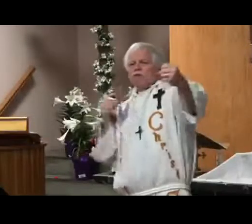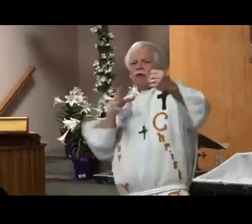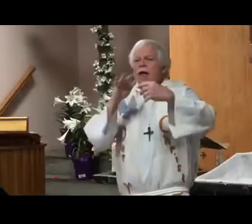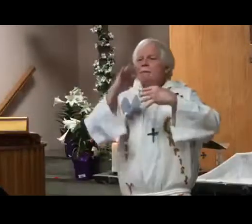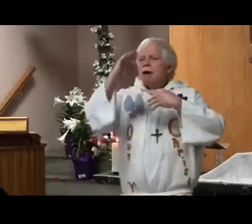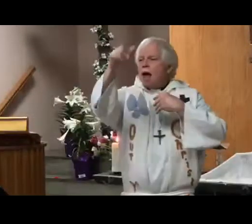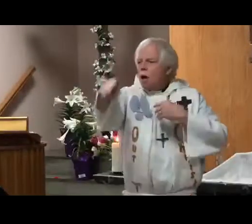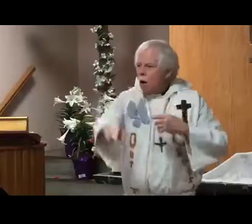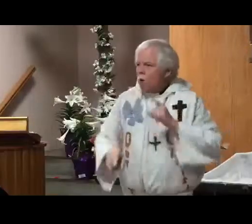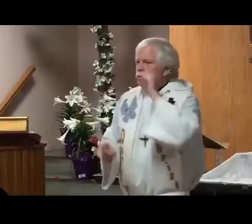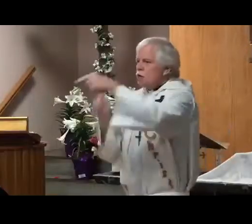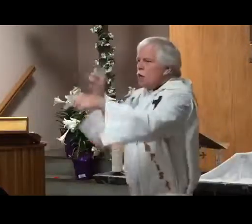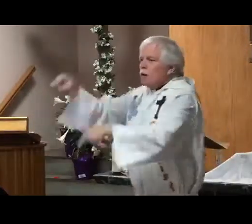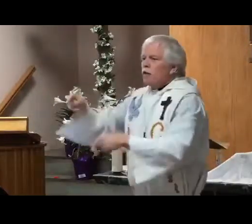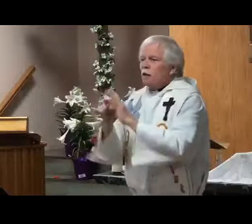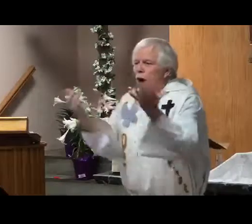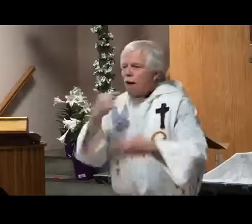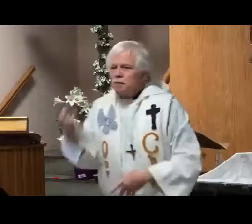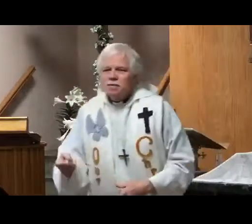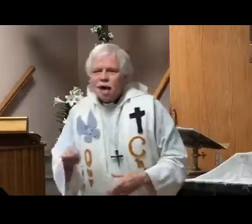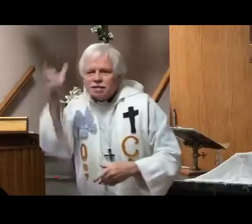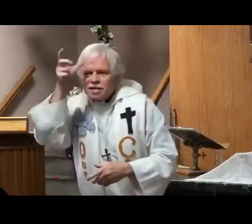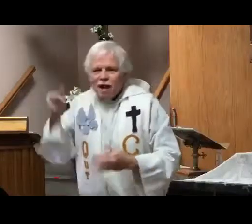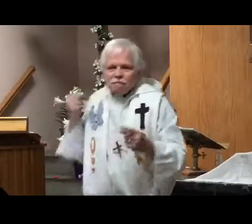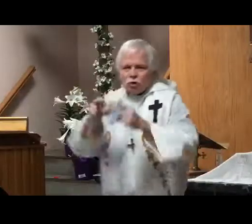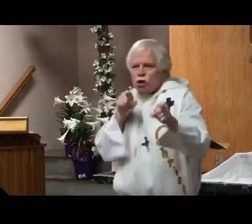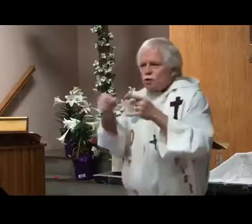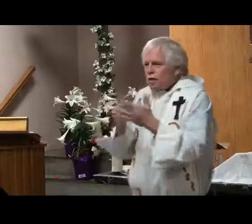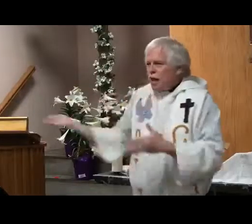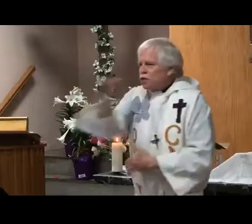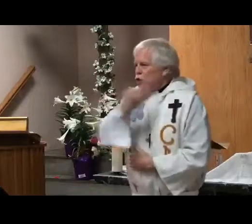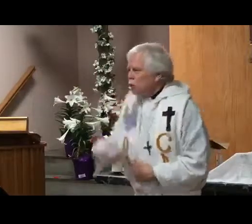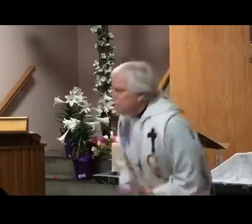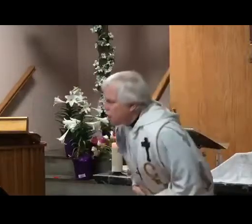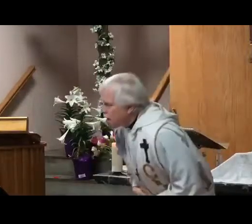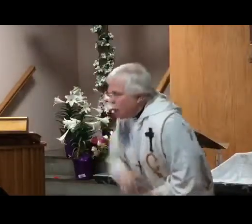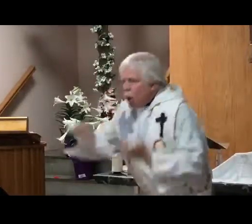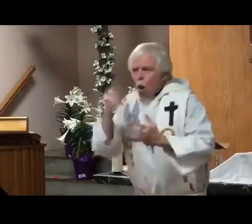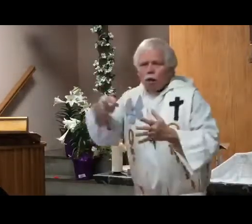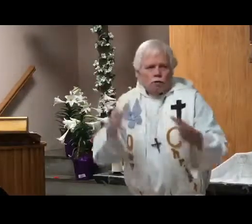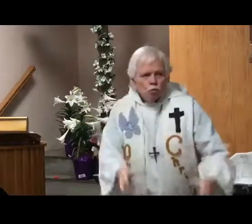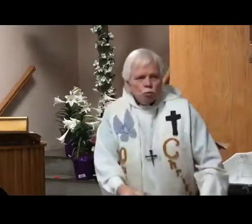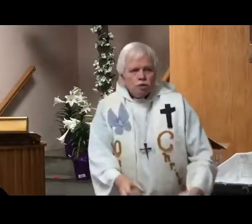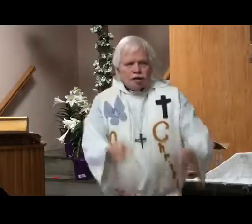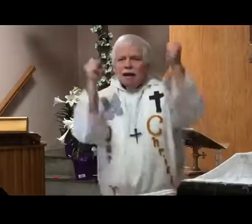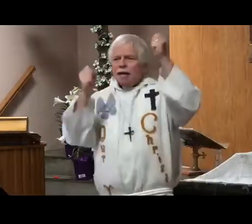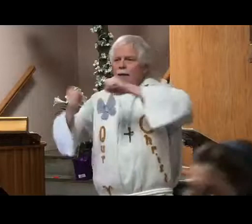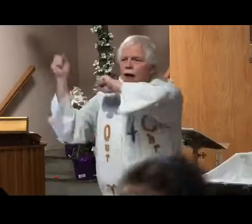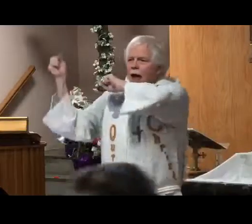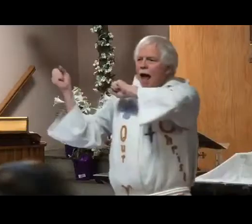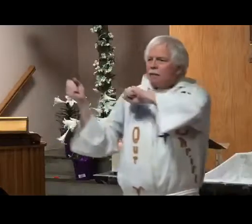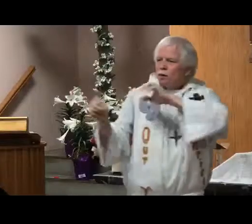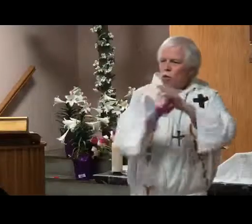of those flaming arrows that the Bible says the devil shoots against you and me, all of those were